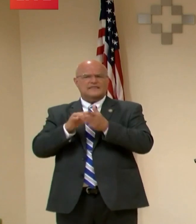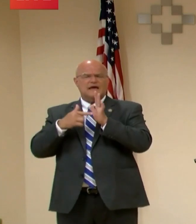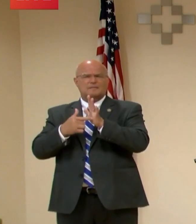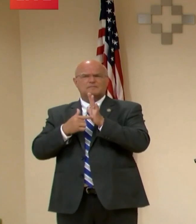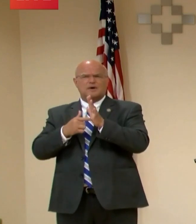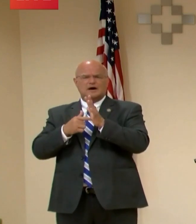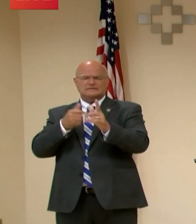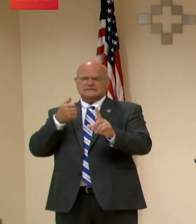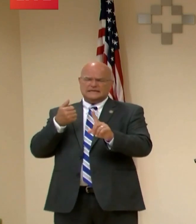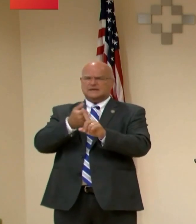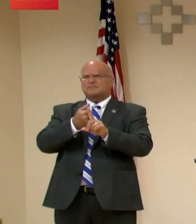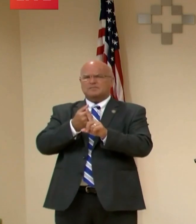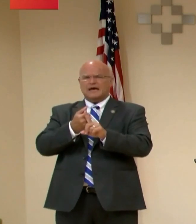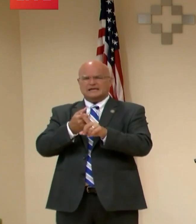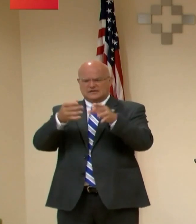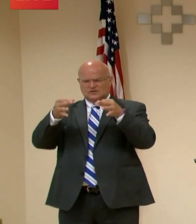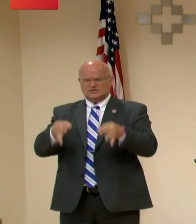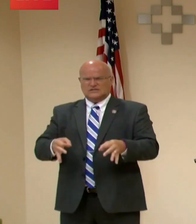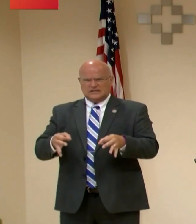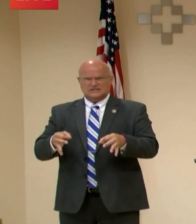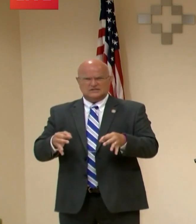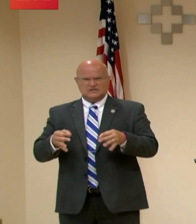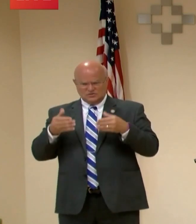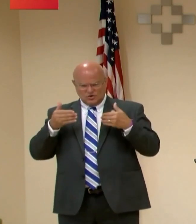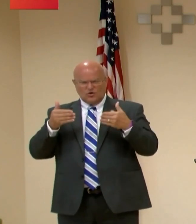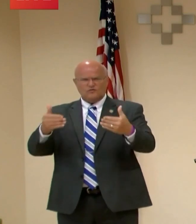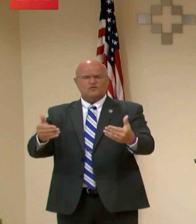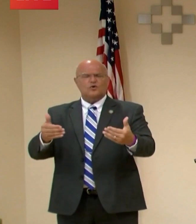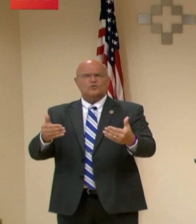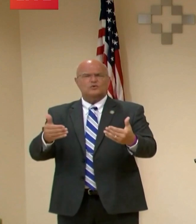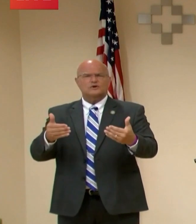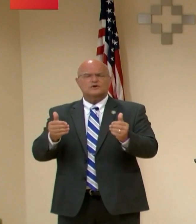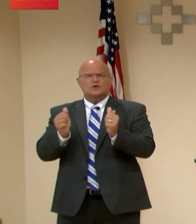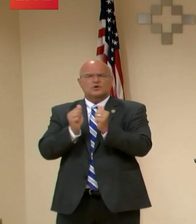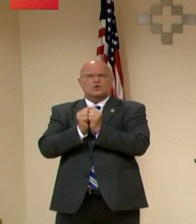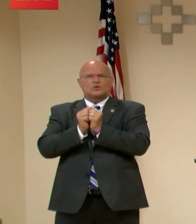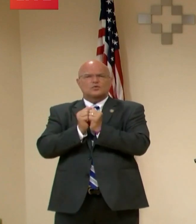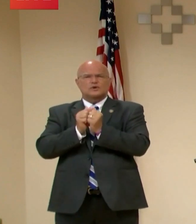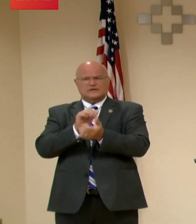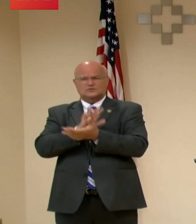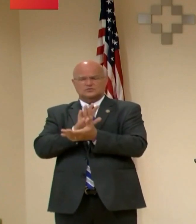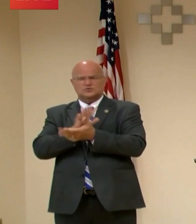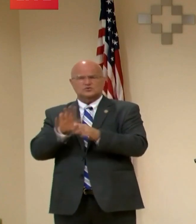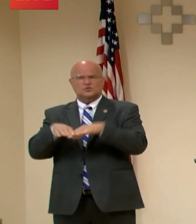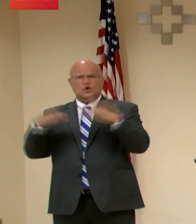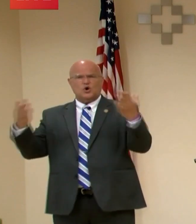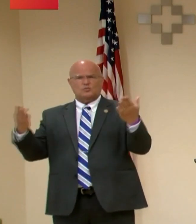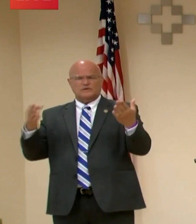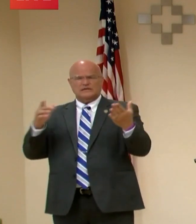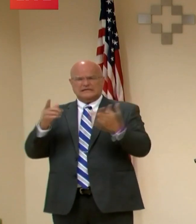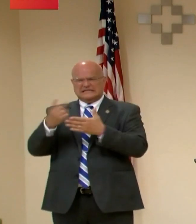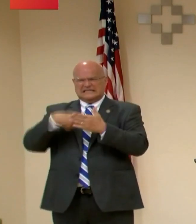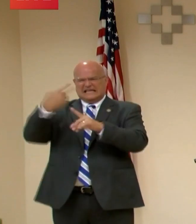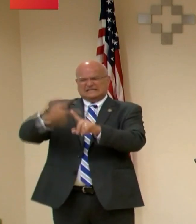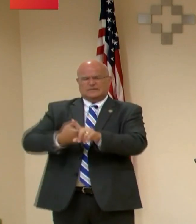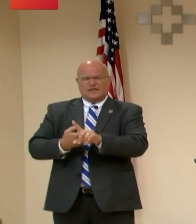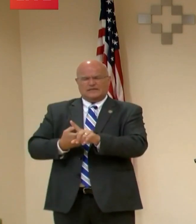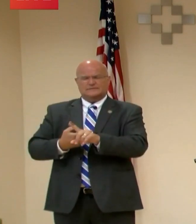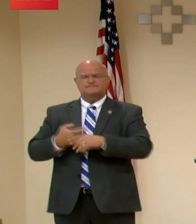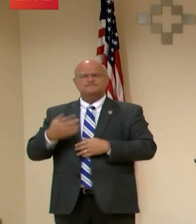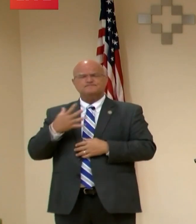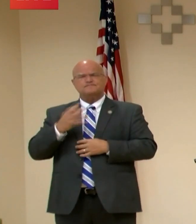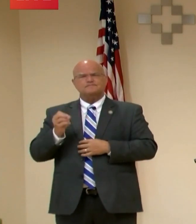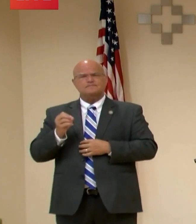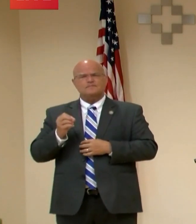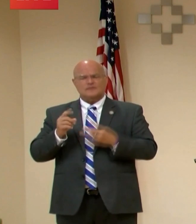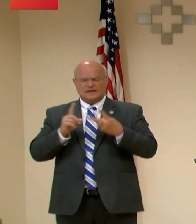model impacting your decision to go forward with schools reopening late next month.